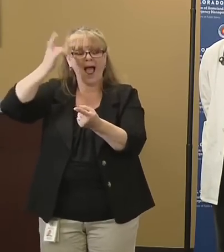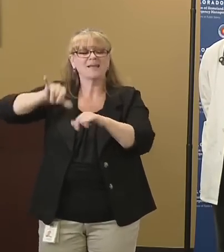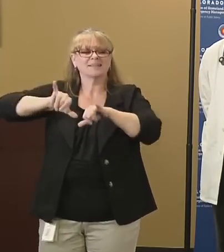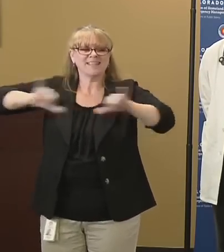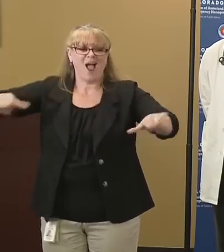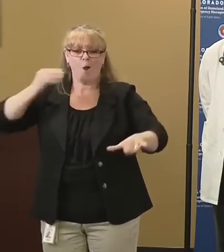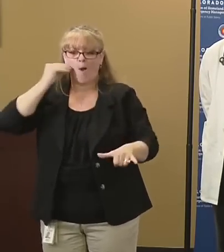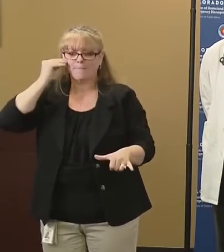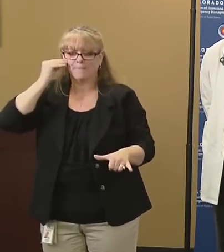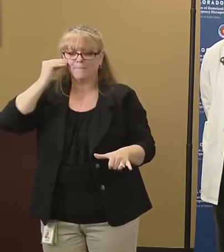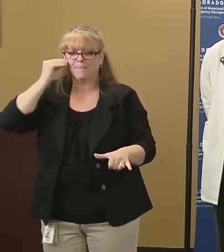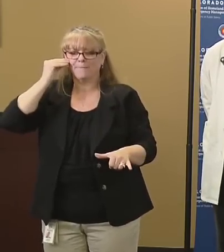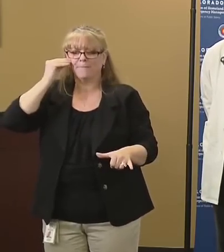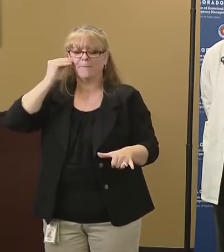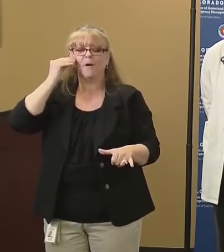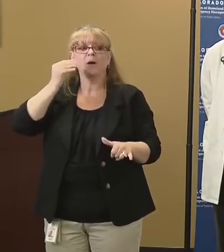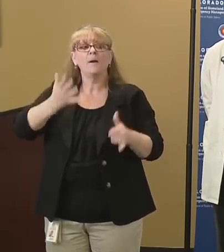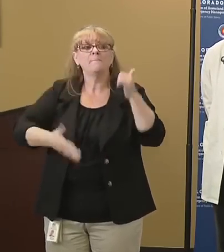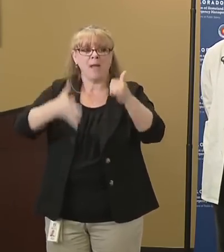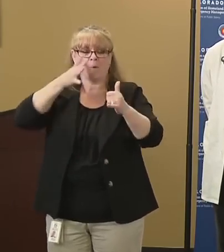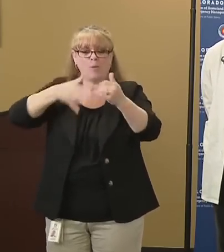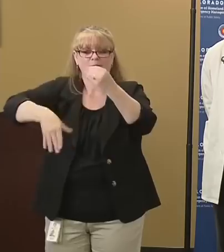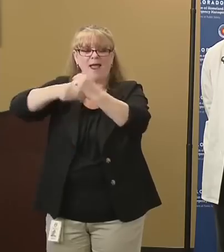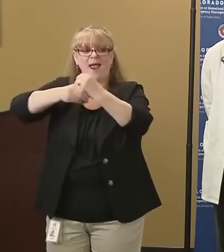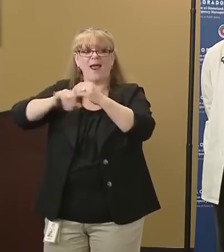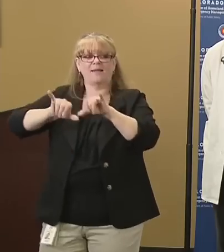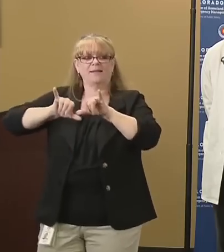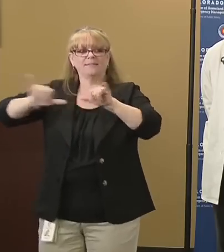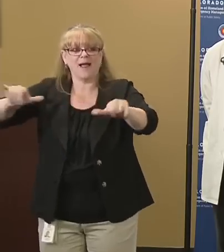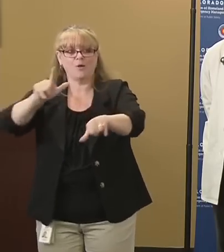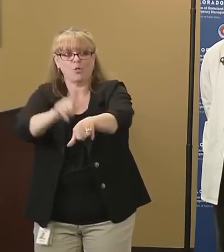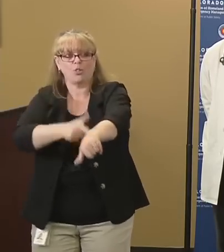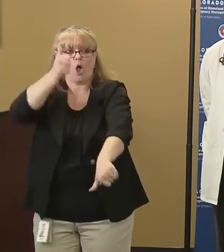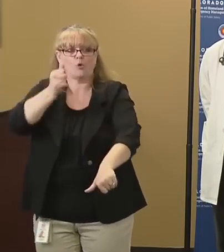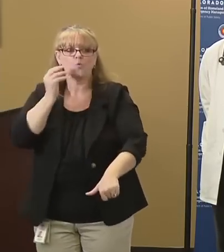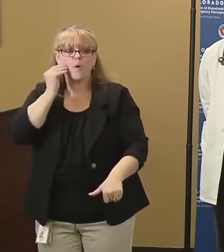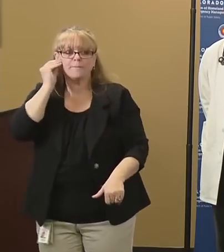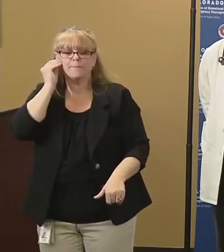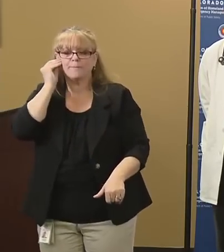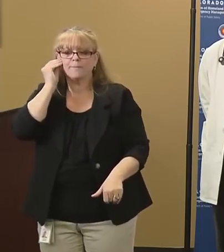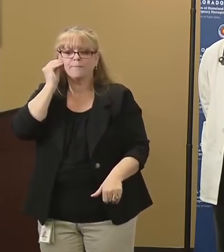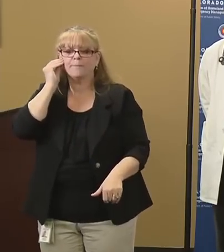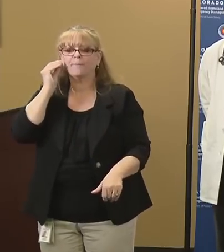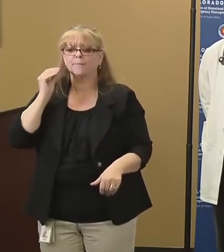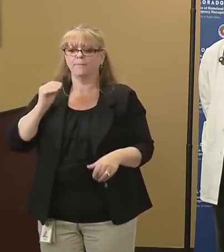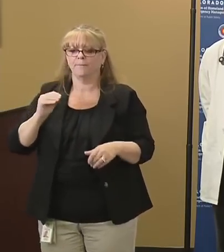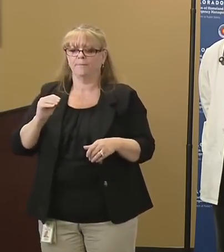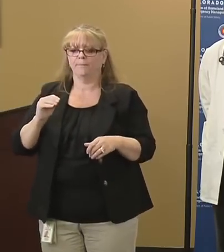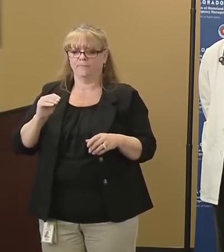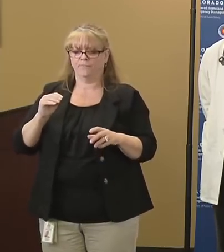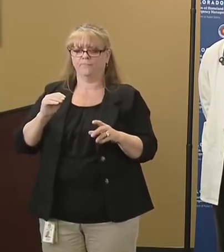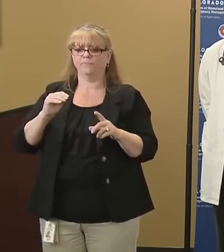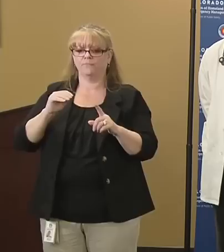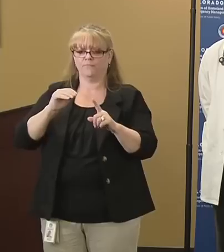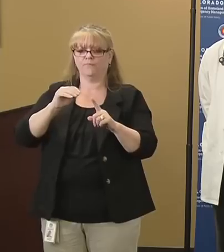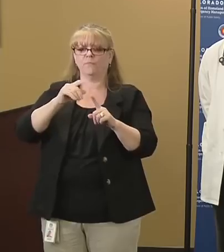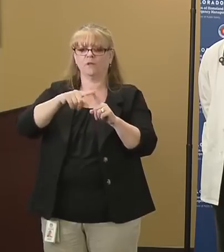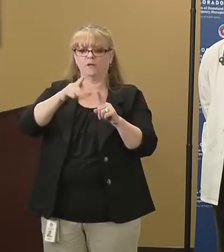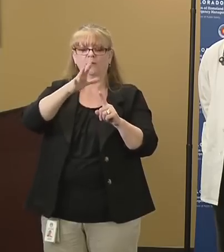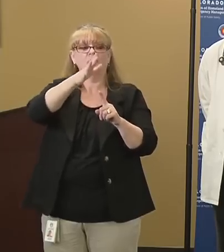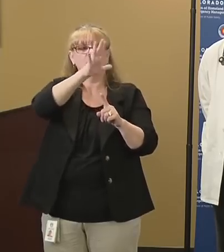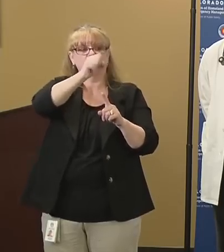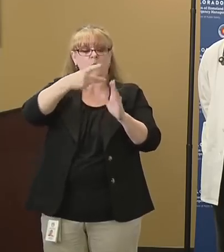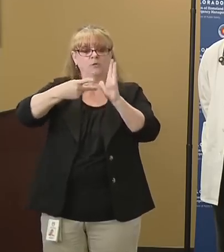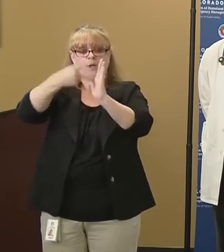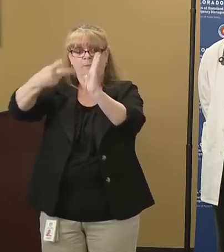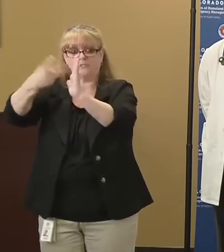be another week. But it is already reflecting the bars, the restaurants, the distancing guidelines, those initial efforts. But we really hope that as long